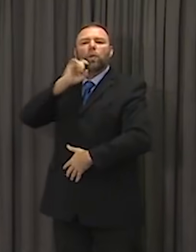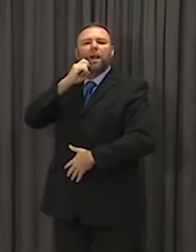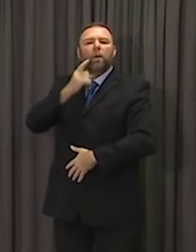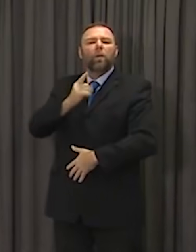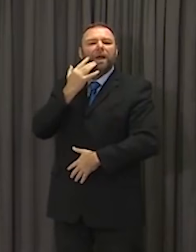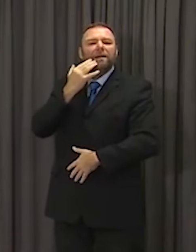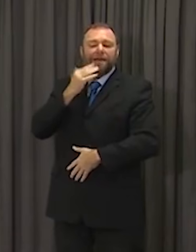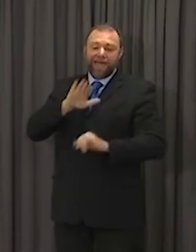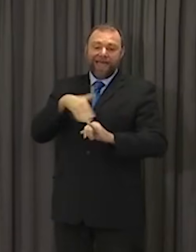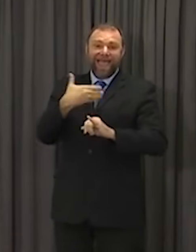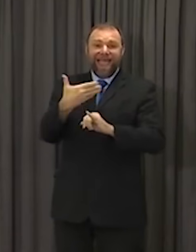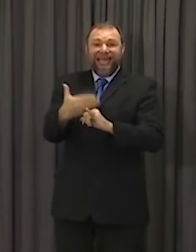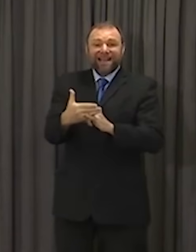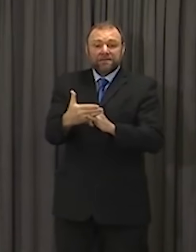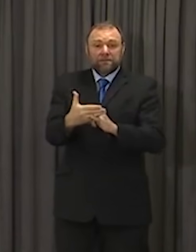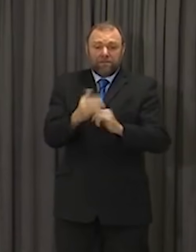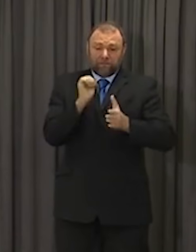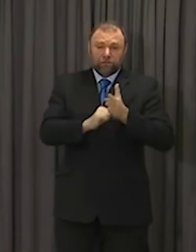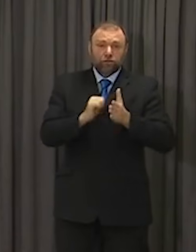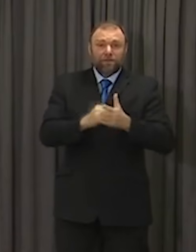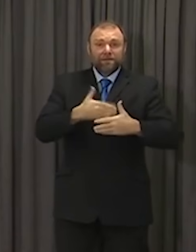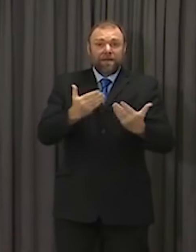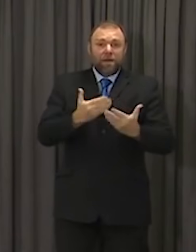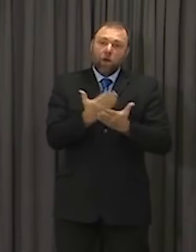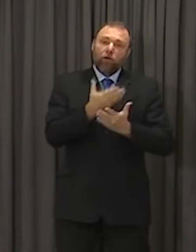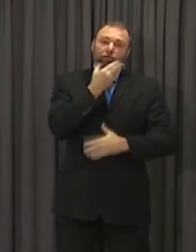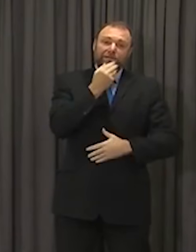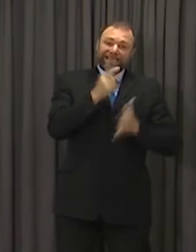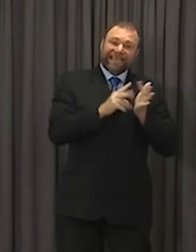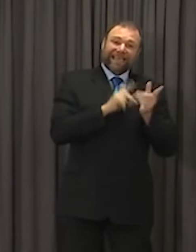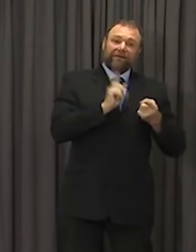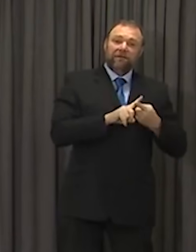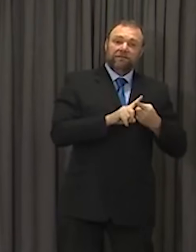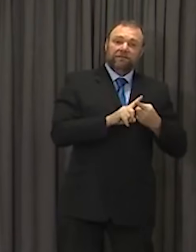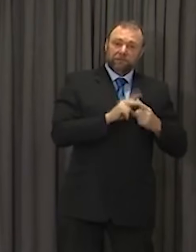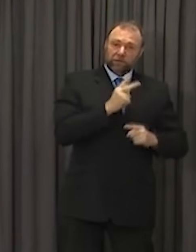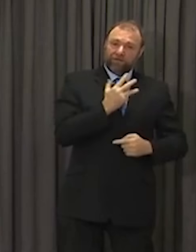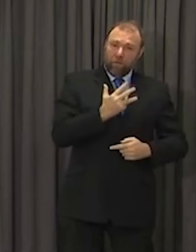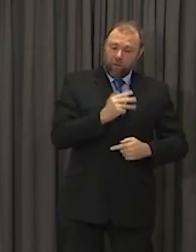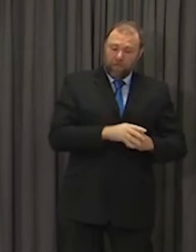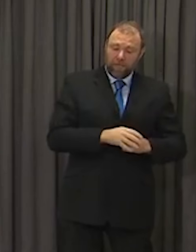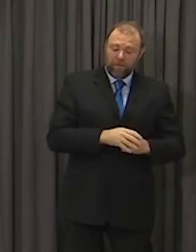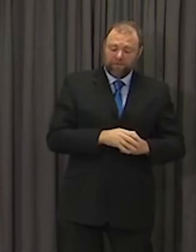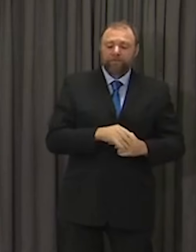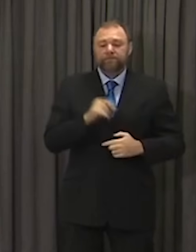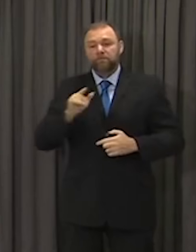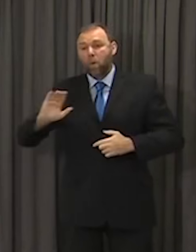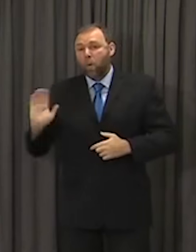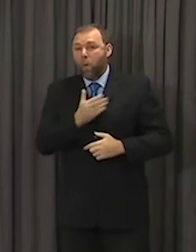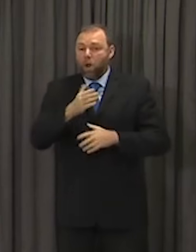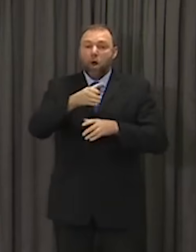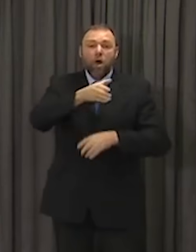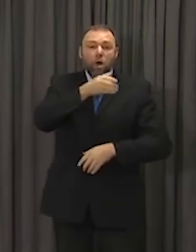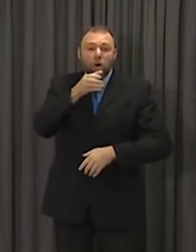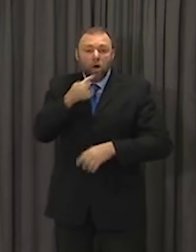on Christmas Eve. All hospitality premises will close from